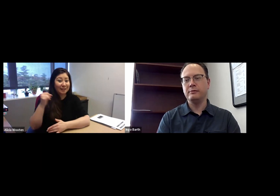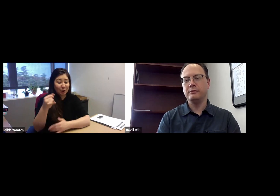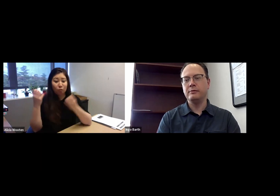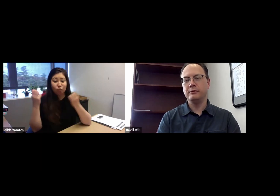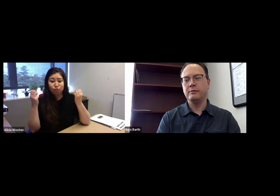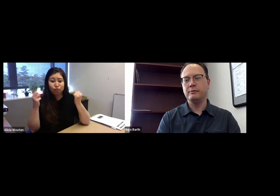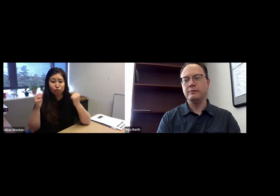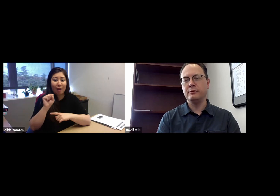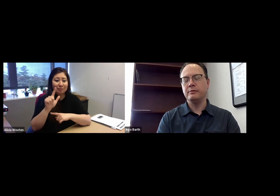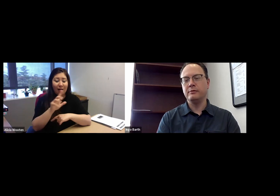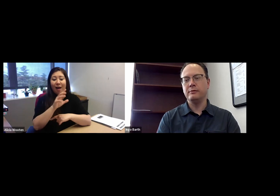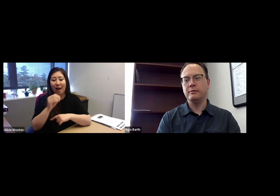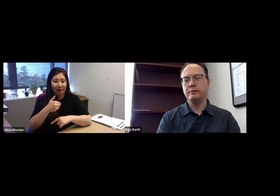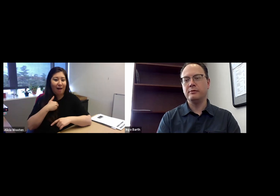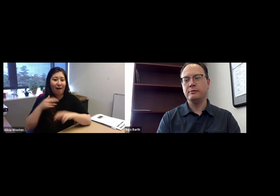that film.